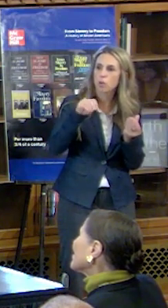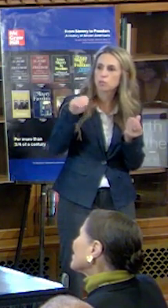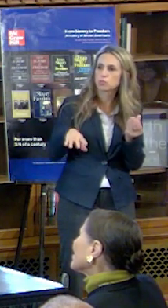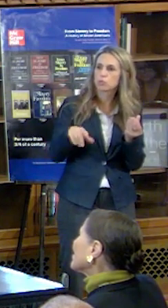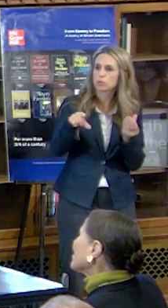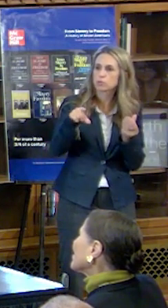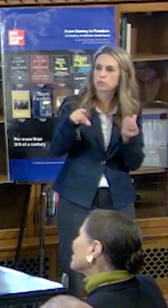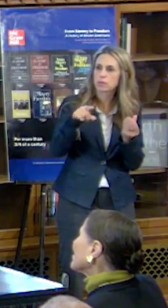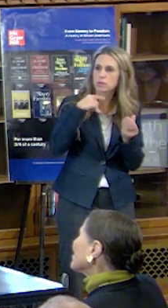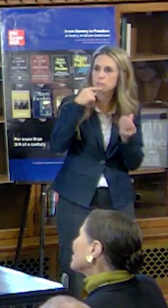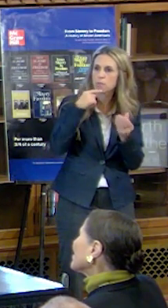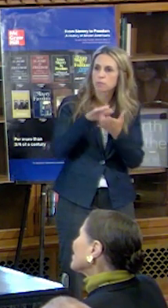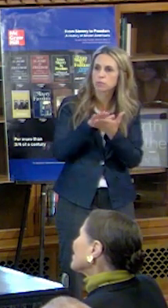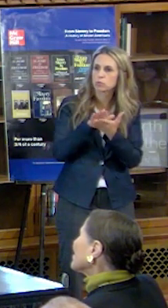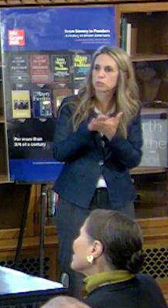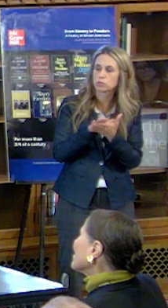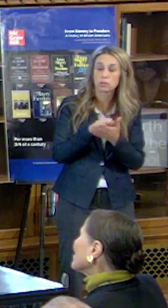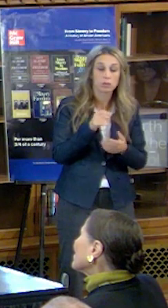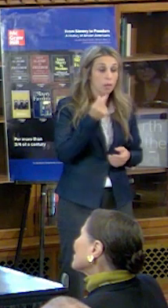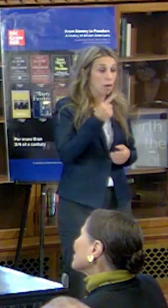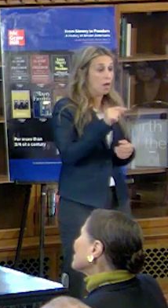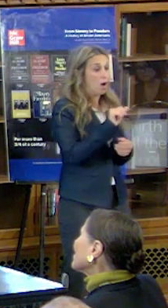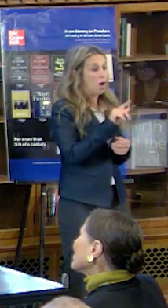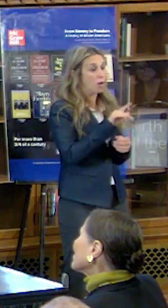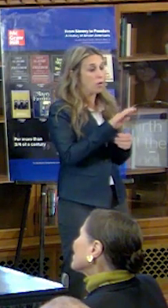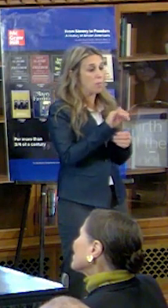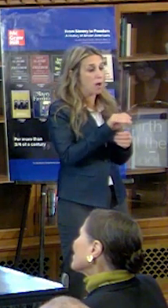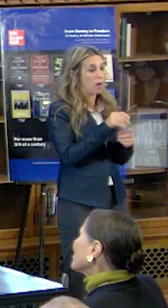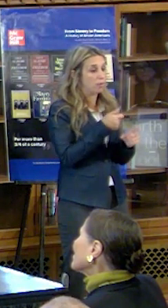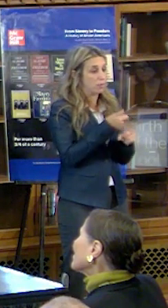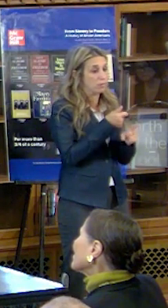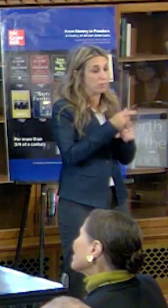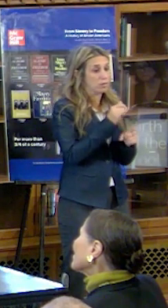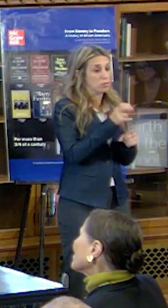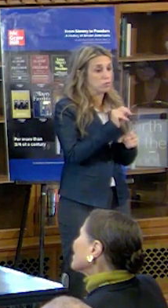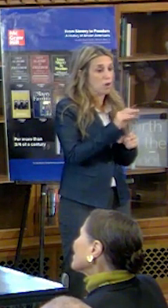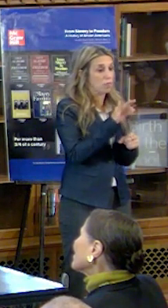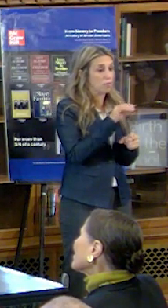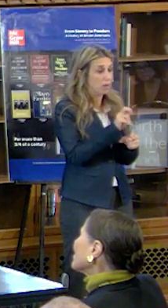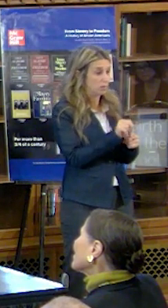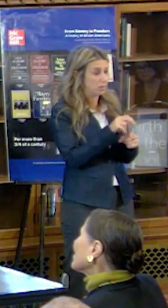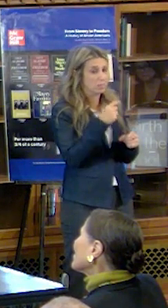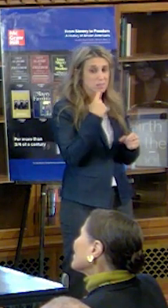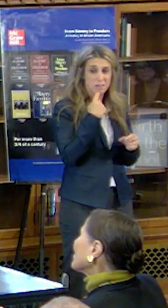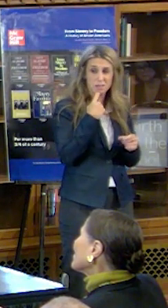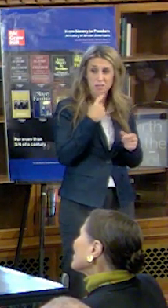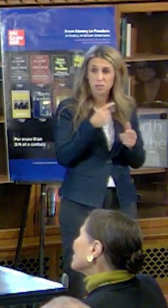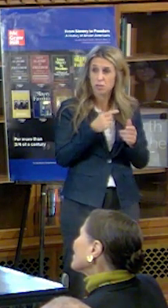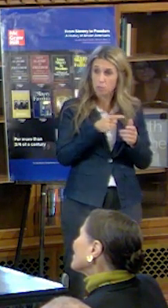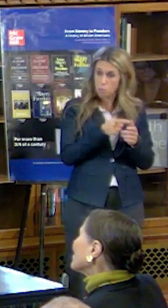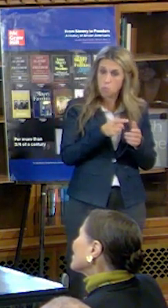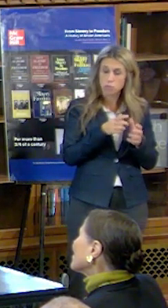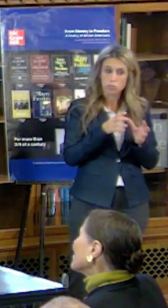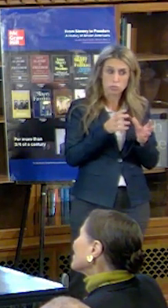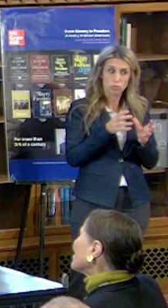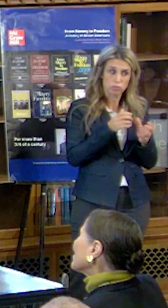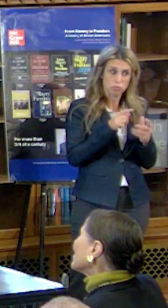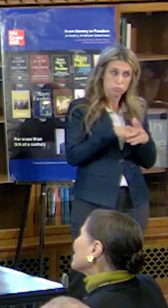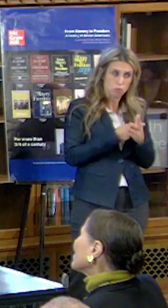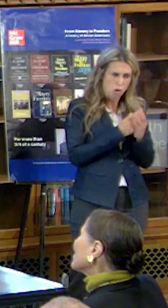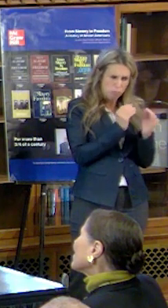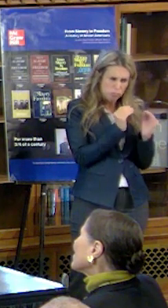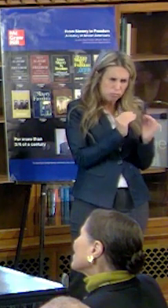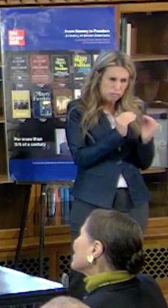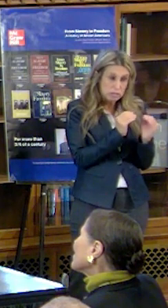in the public schools in his autobiography NE to America Dr John hul Franklin remembered that Woodson qu cultivated teachers